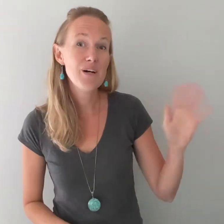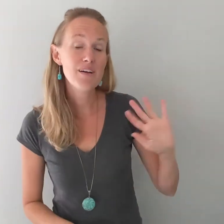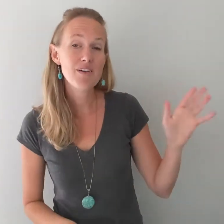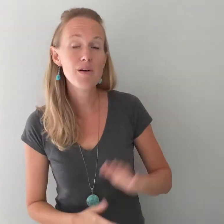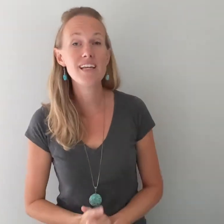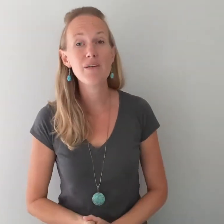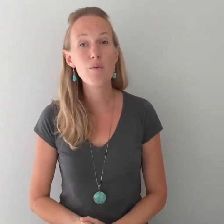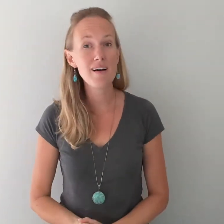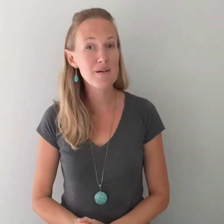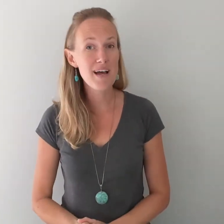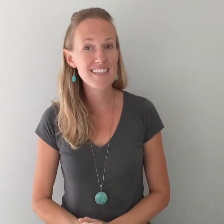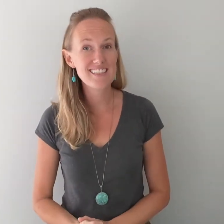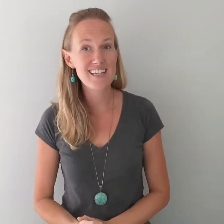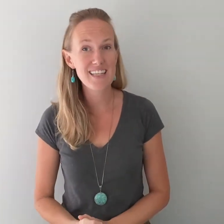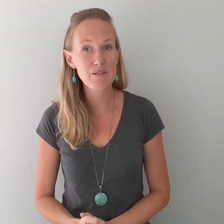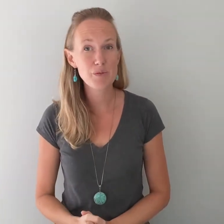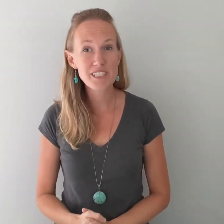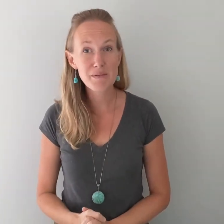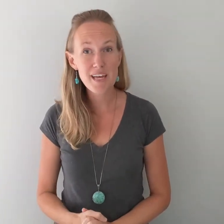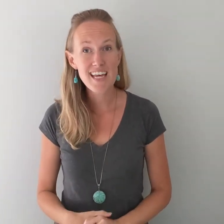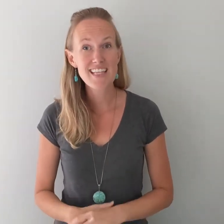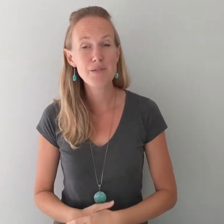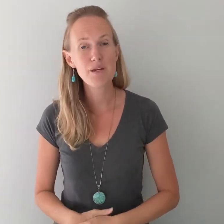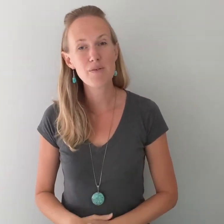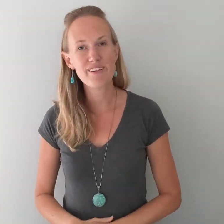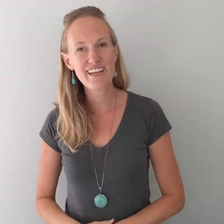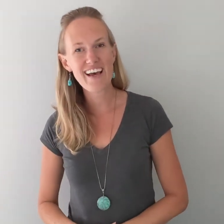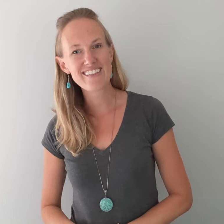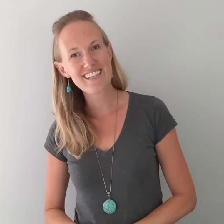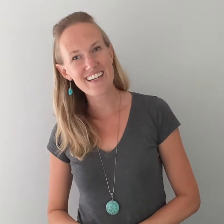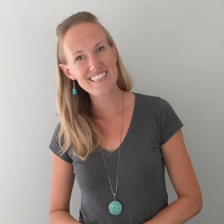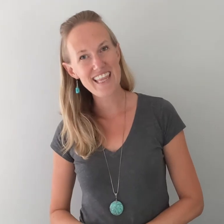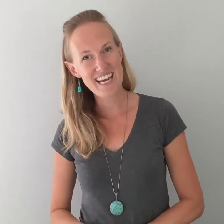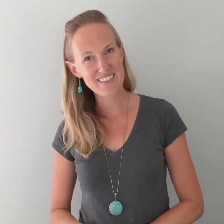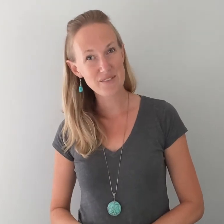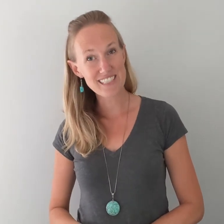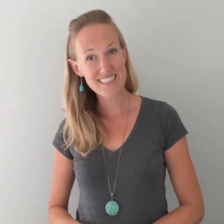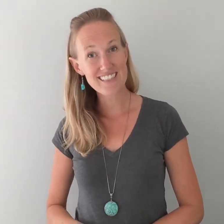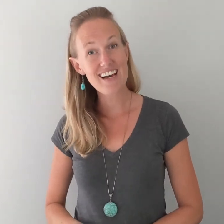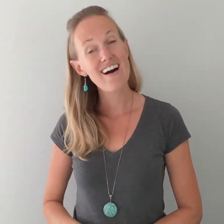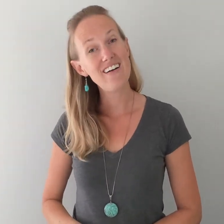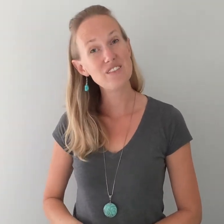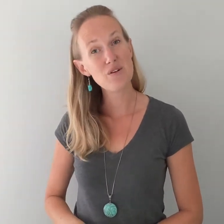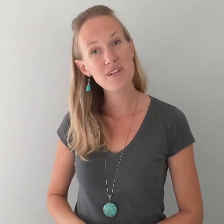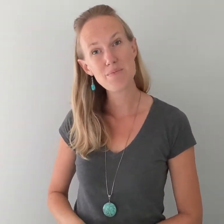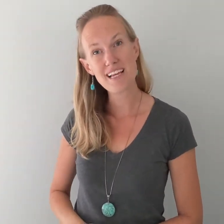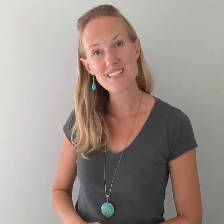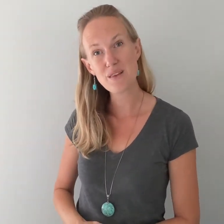Hello everyone and welcome back to Sign Language Worship. This week we're learning how to sign 10,000 Reasons, also known as Bless the Lord